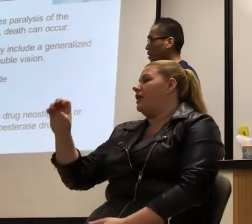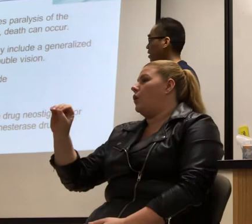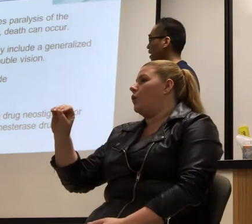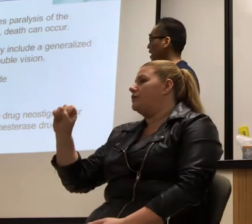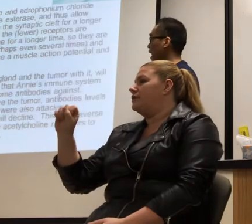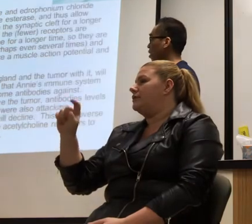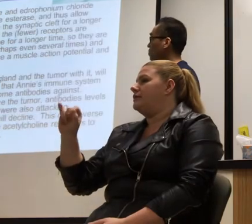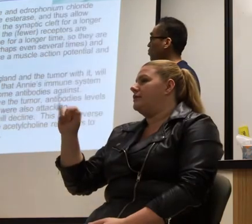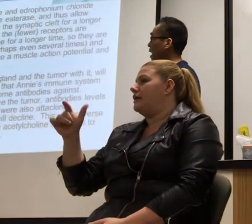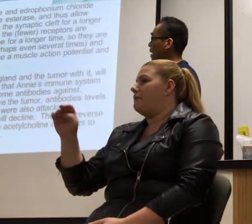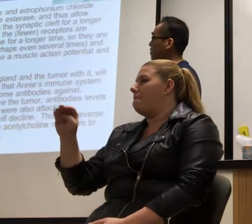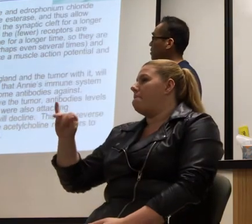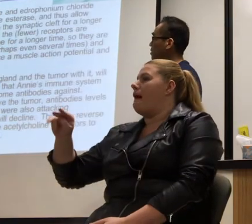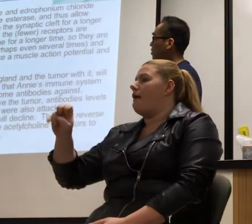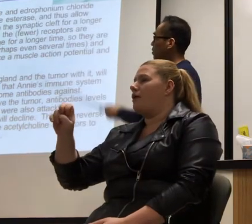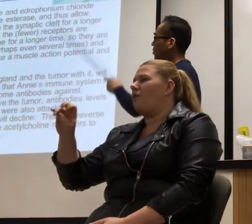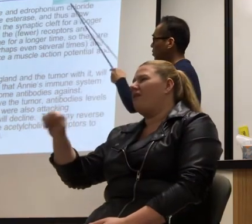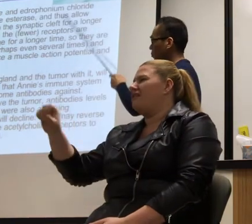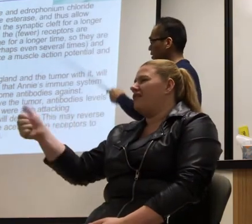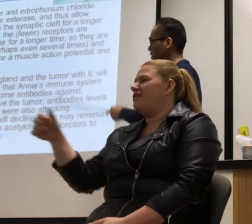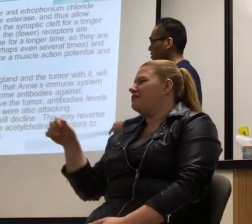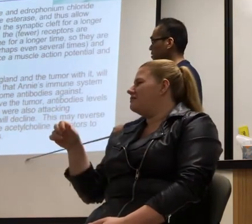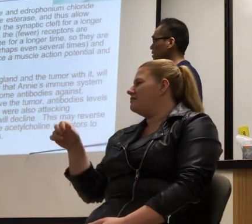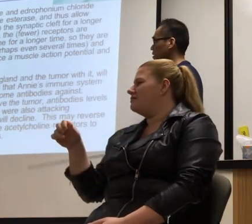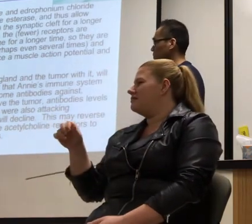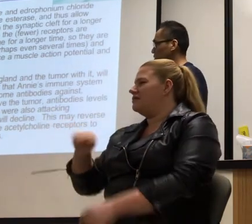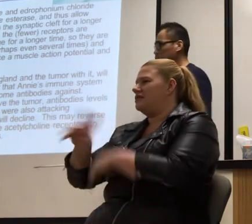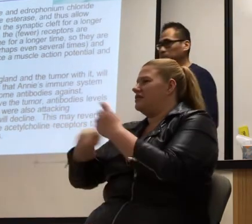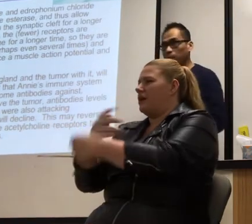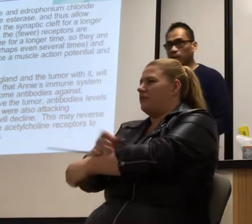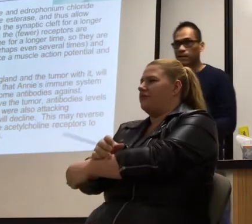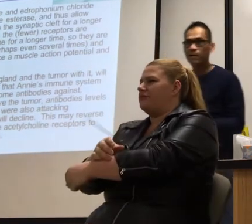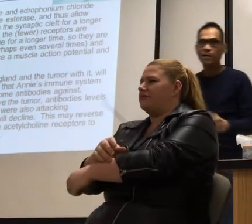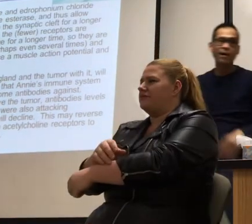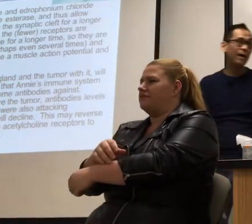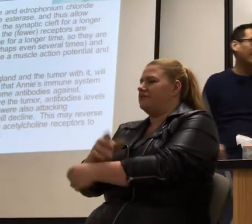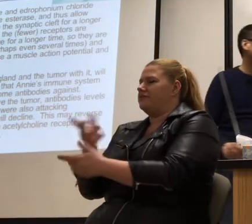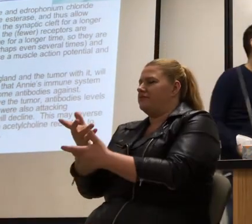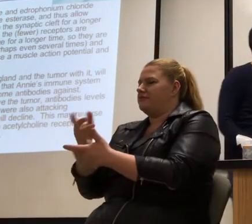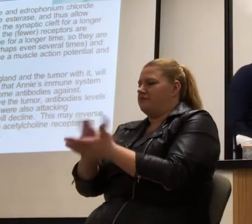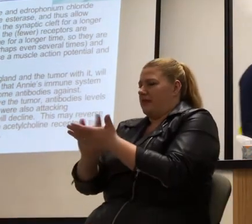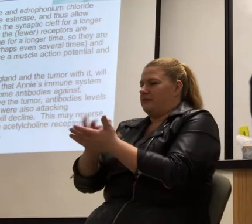anti-esterase drug can help. So what happens is, you can read this, let me just explain it.